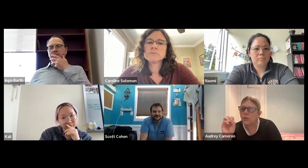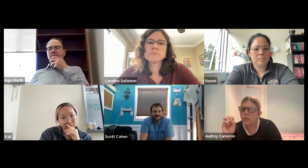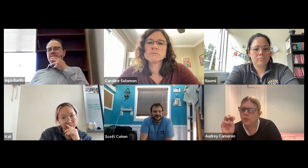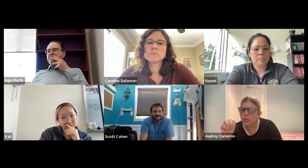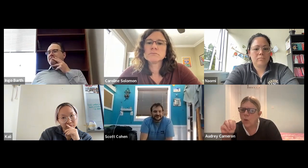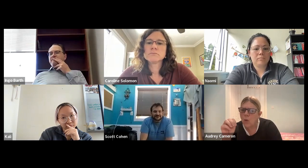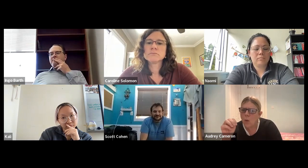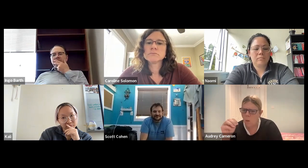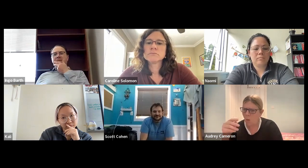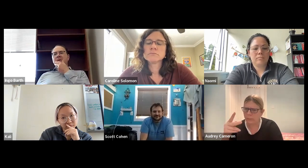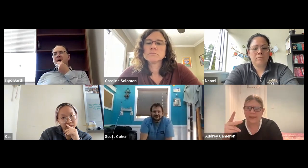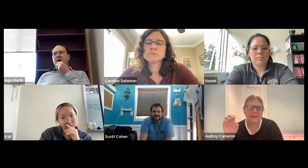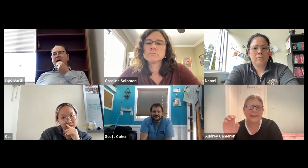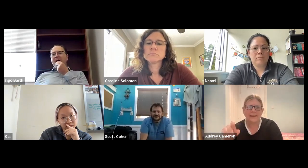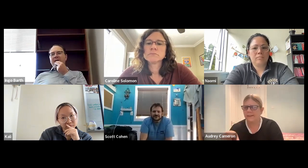Yeah. And I see also